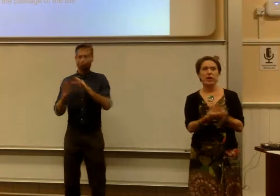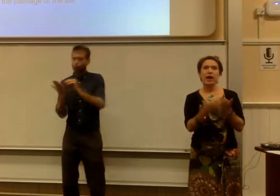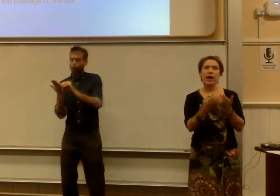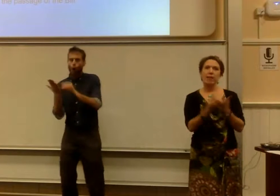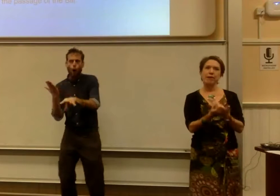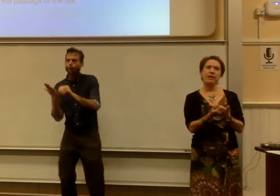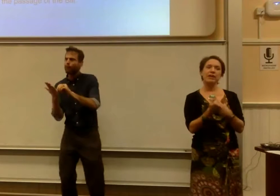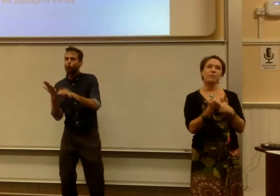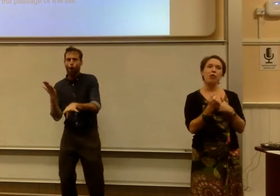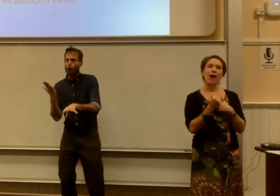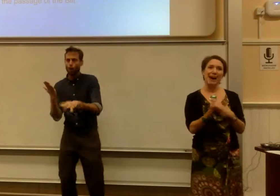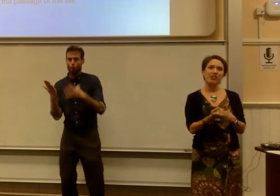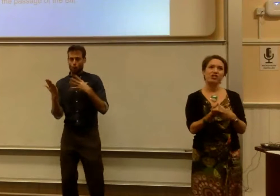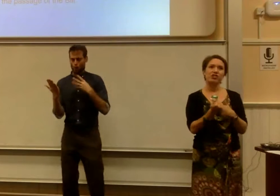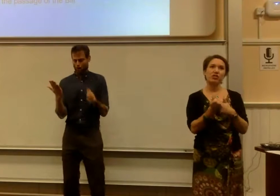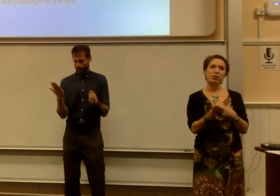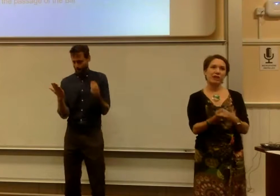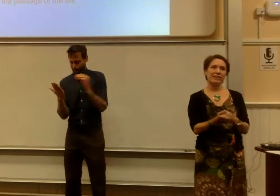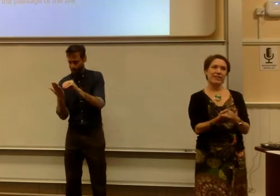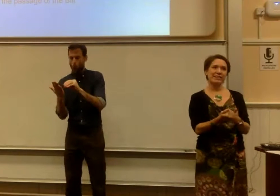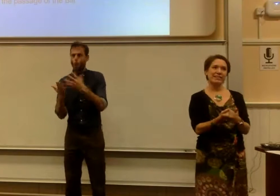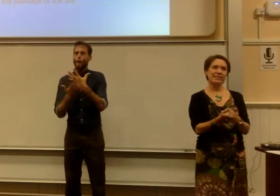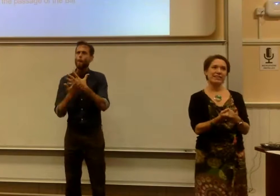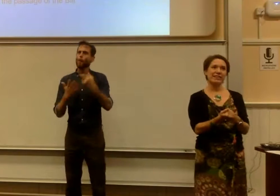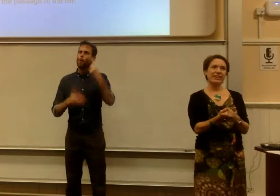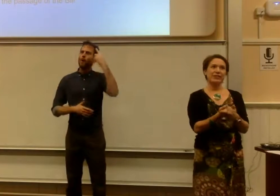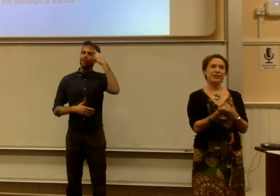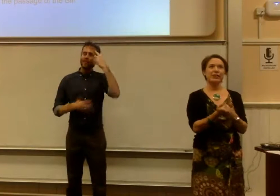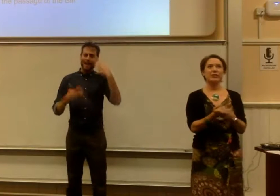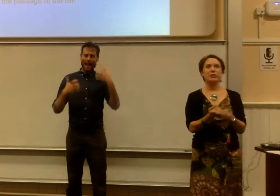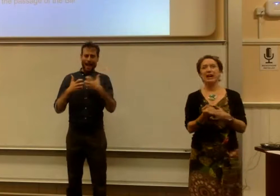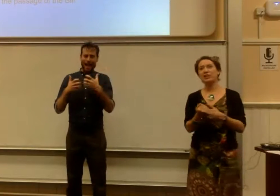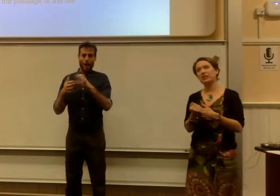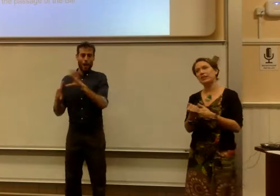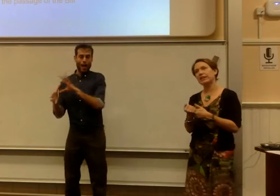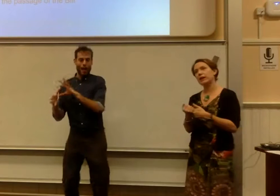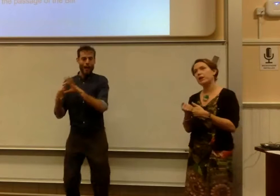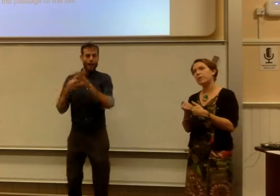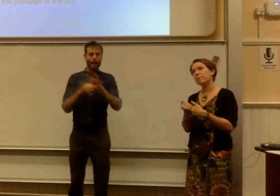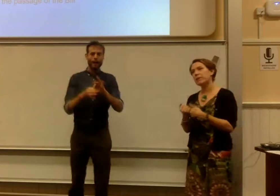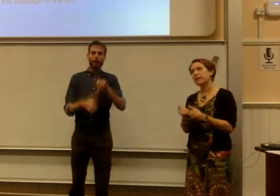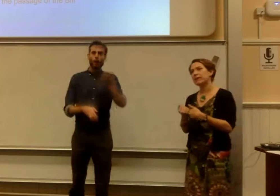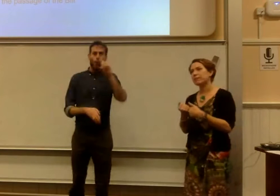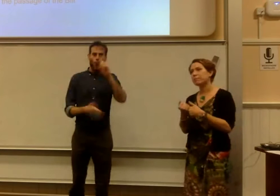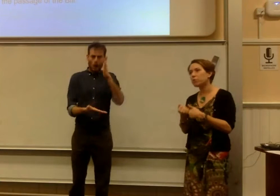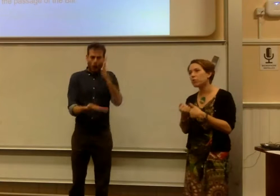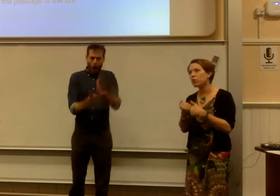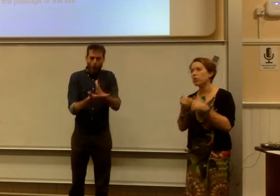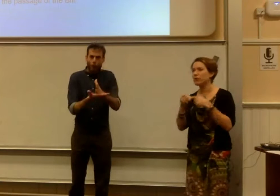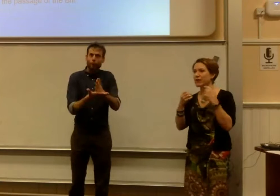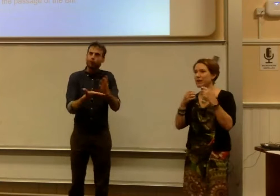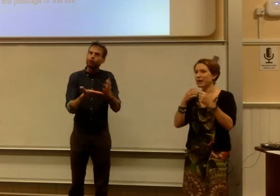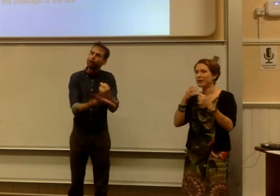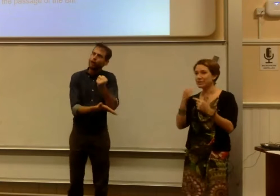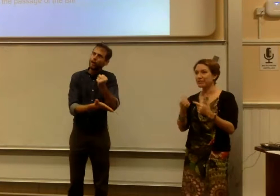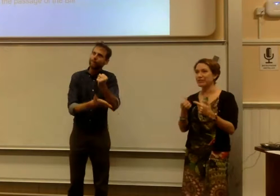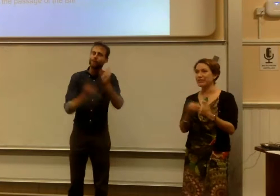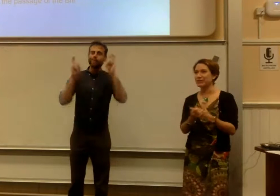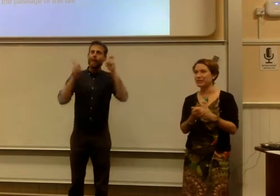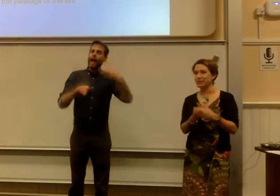provisions and making it more action orientated, so that it would actually make more of